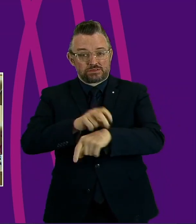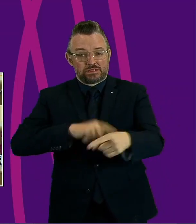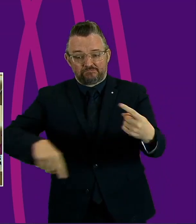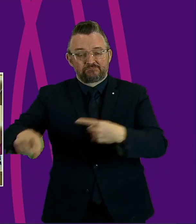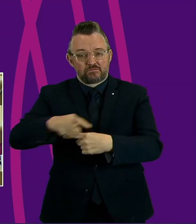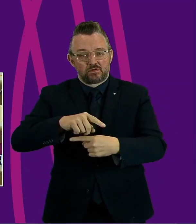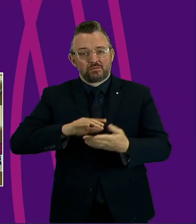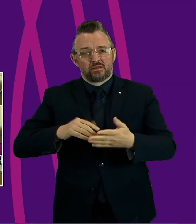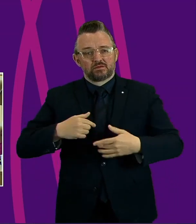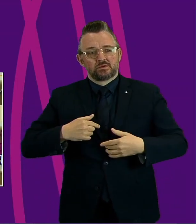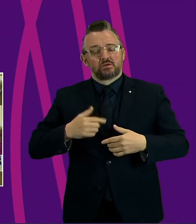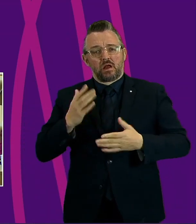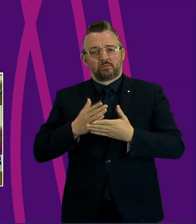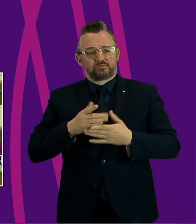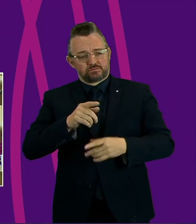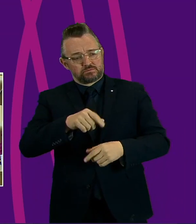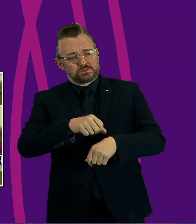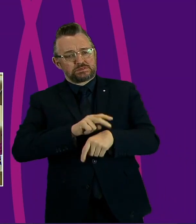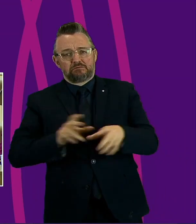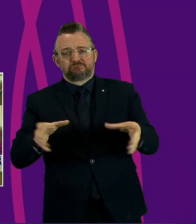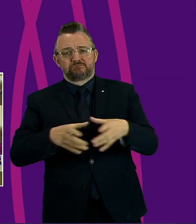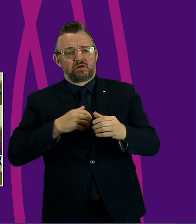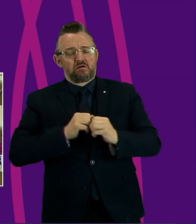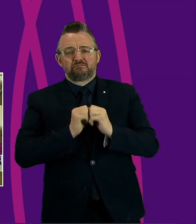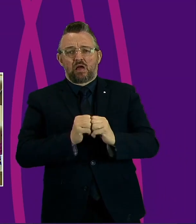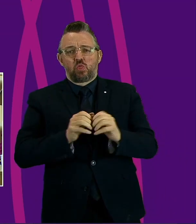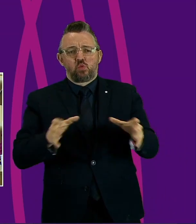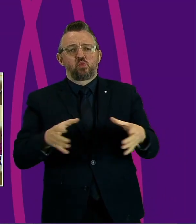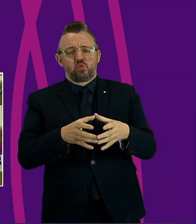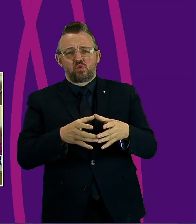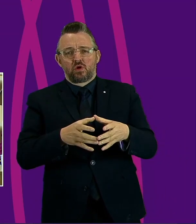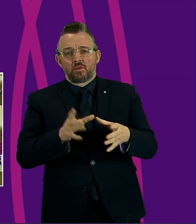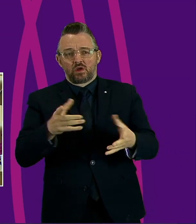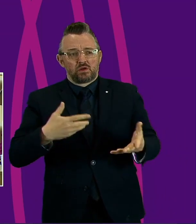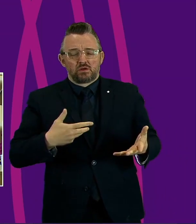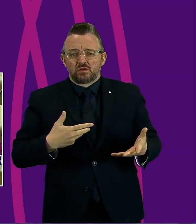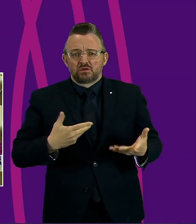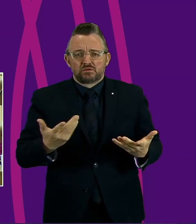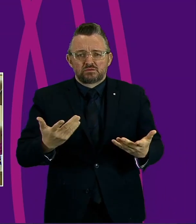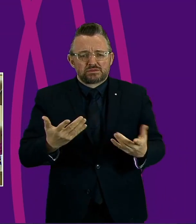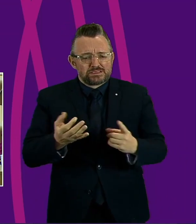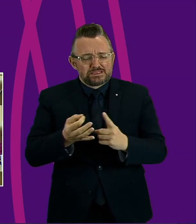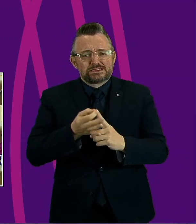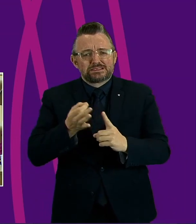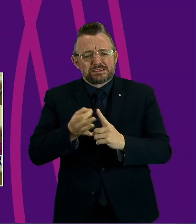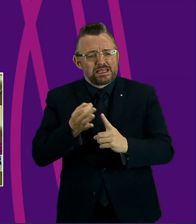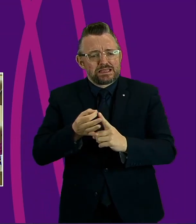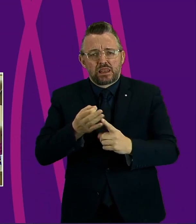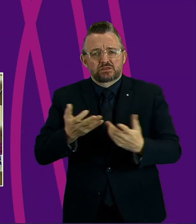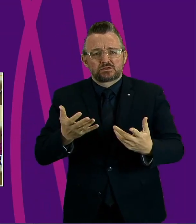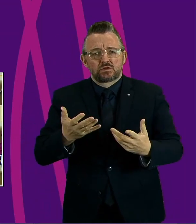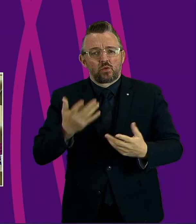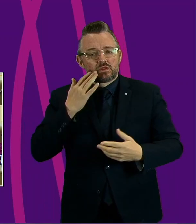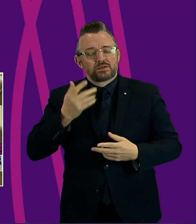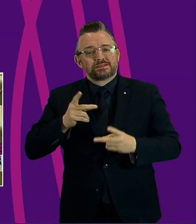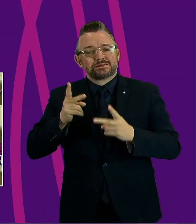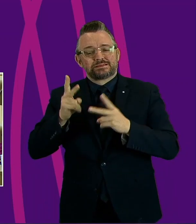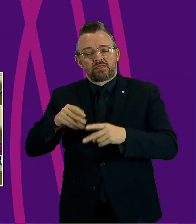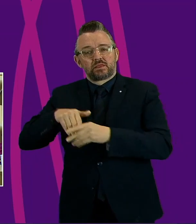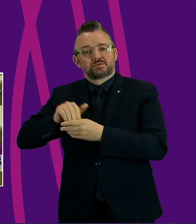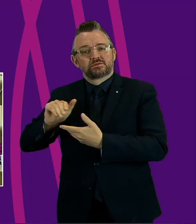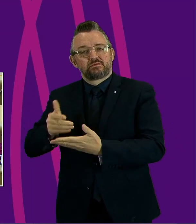we have been called for testing. But yet we still have no details yet of how, for example, death in service payments